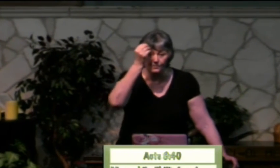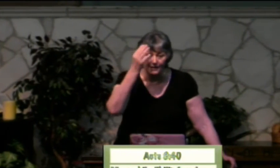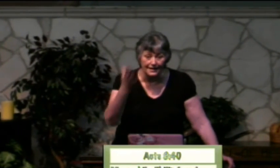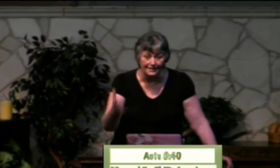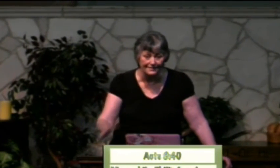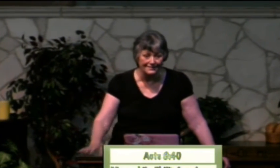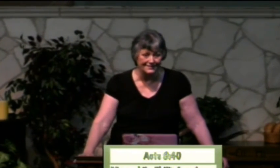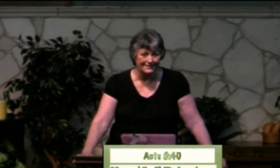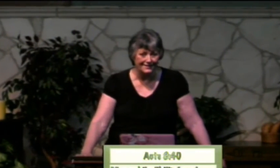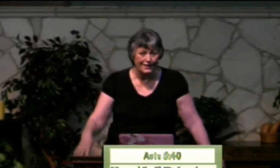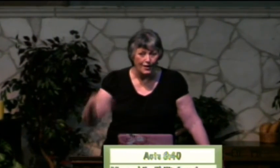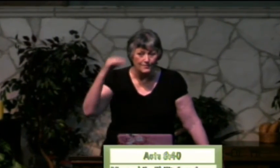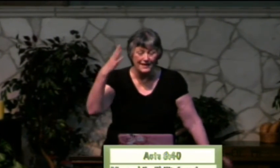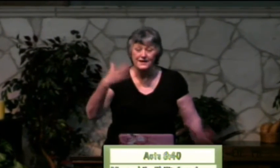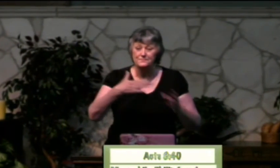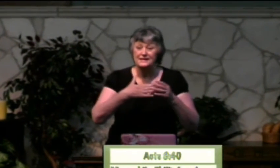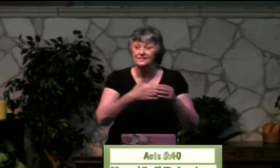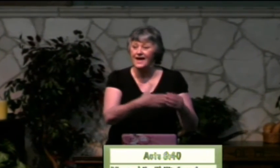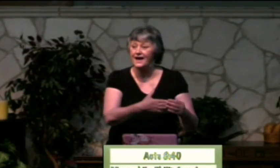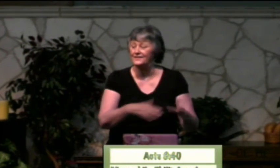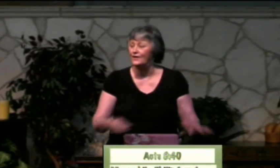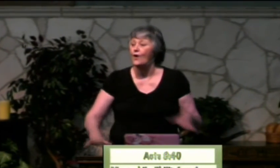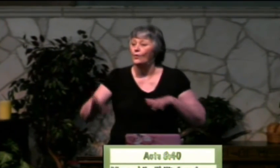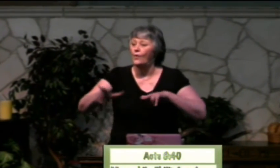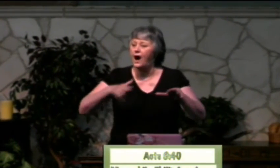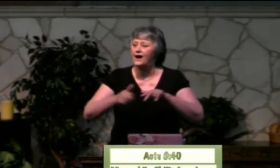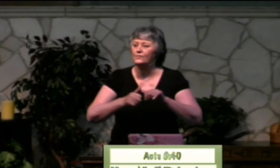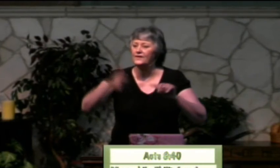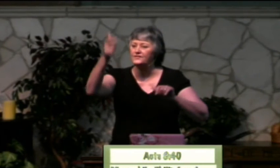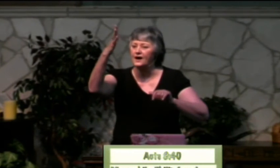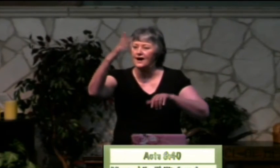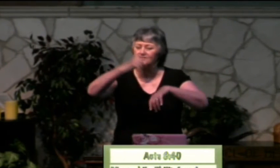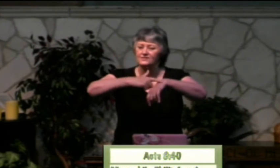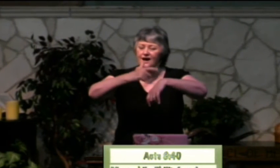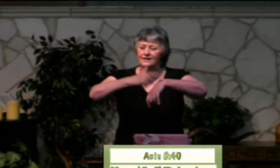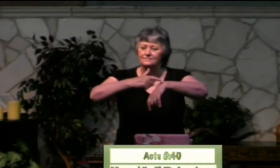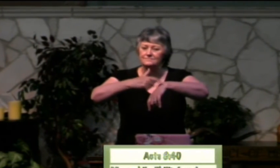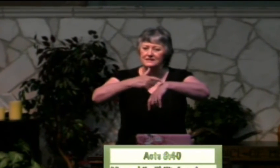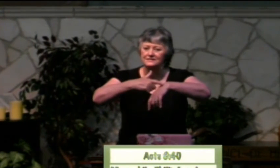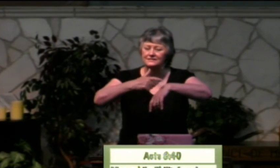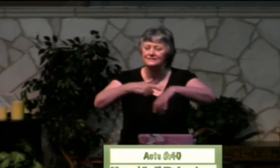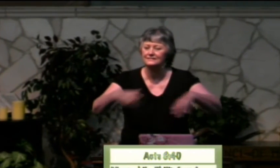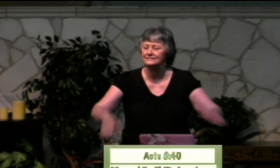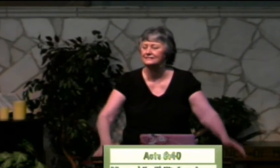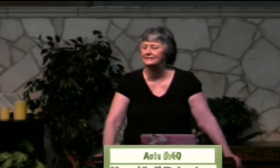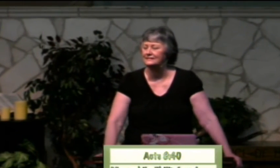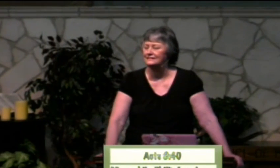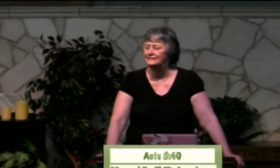Obey. Obey. Be led. Walk with God's time.